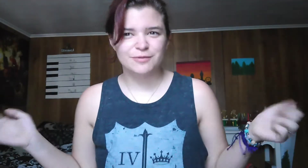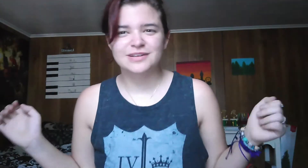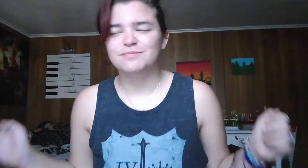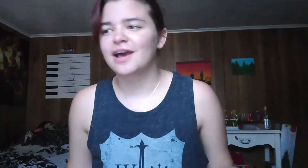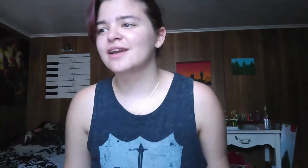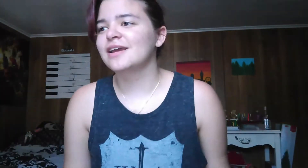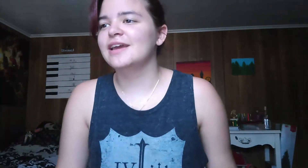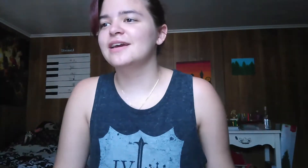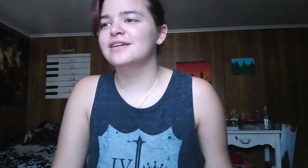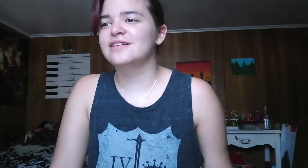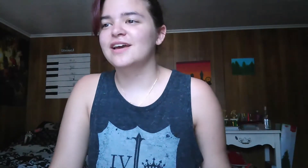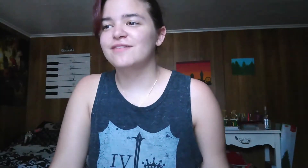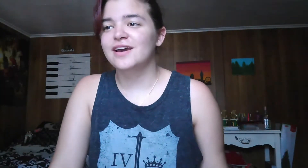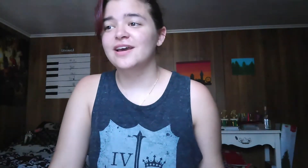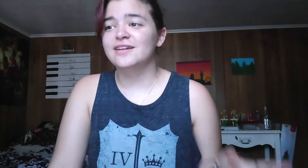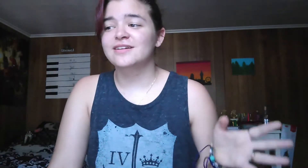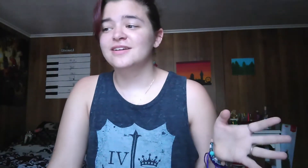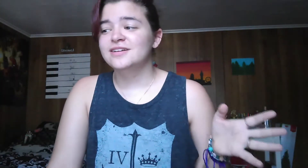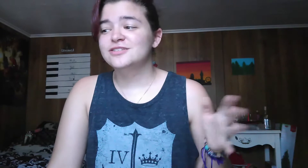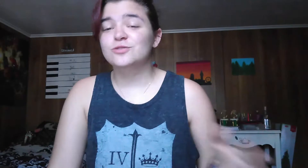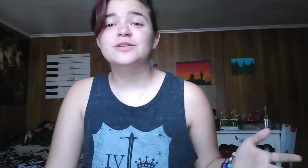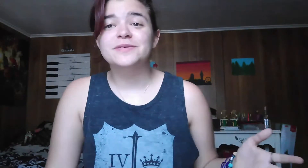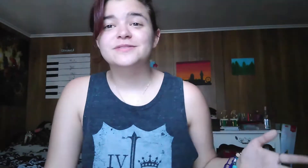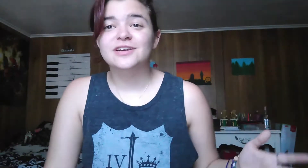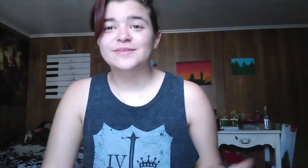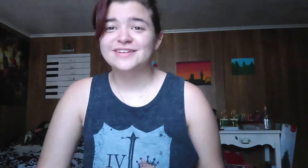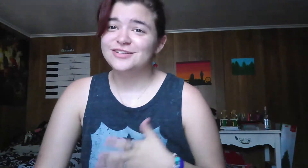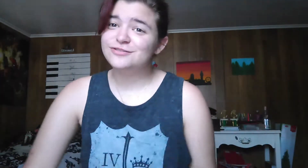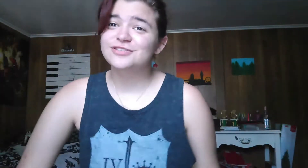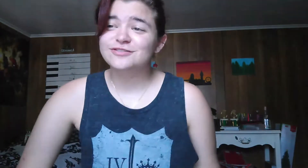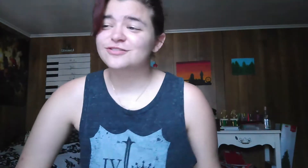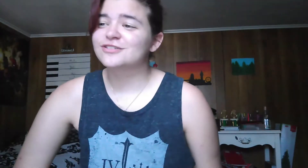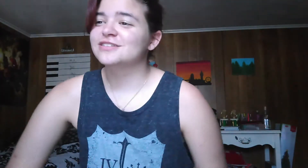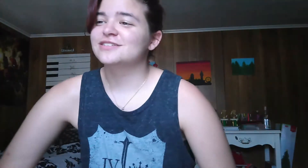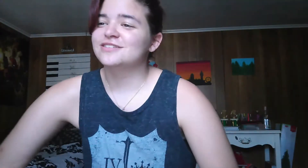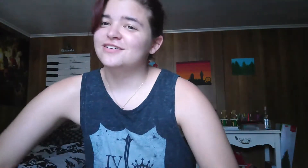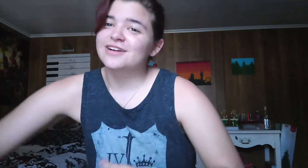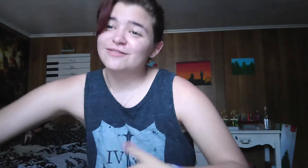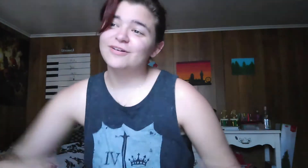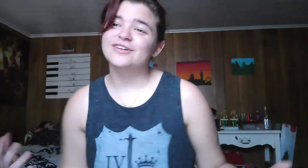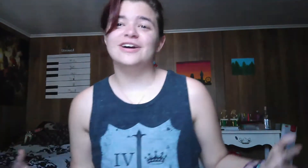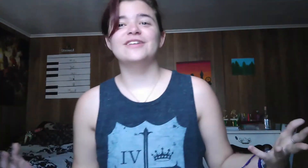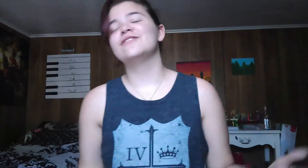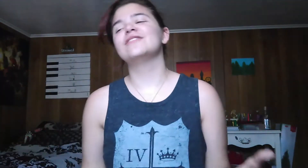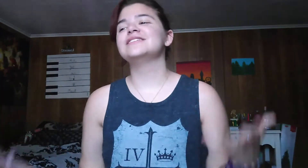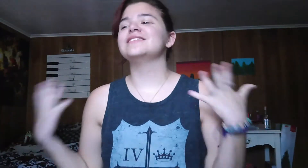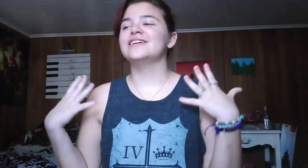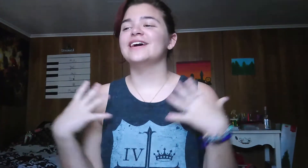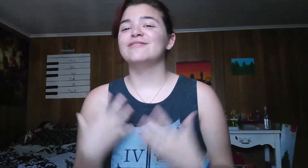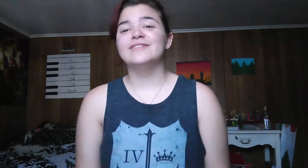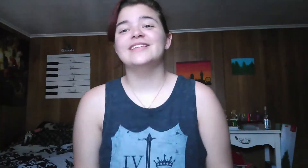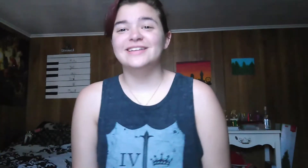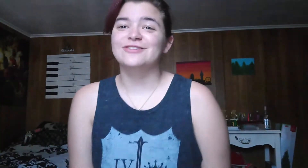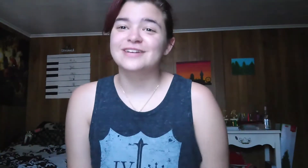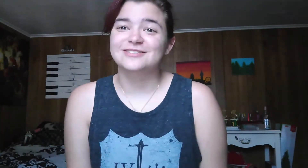weeks back, and I've had so many people tell me, you should do a tutorial on this song, I want to know how you do this, and I really like that you guys do